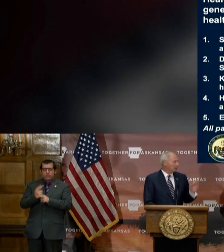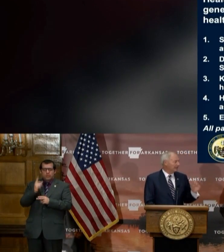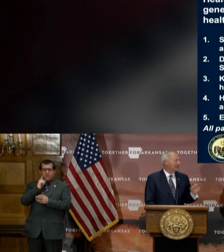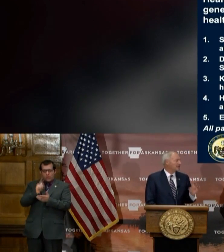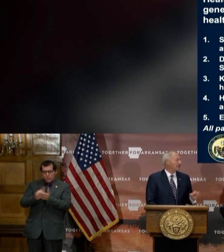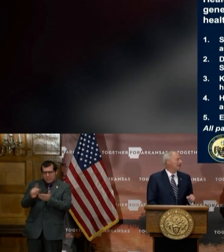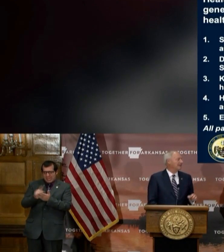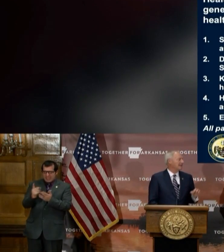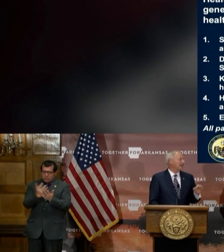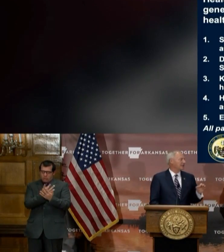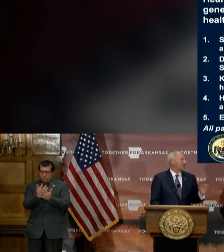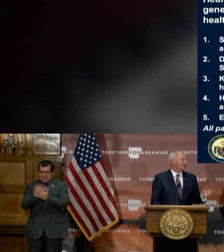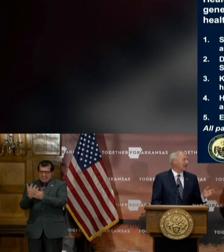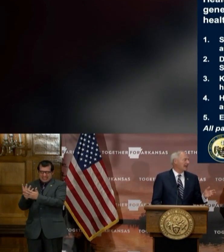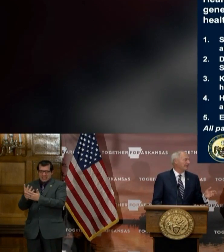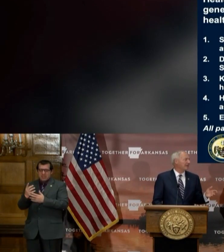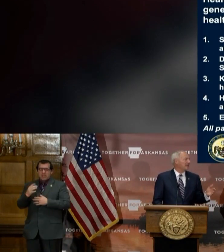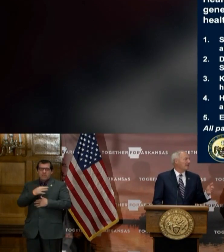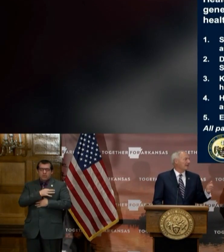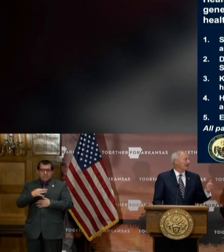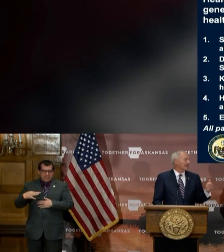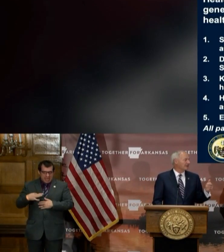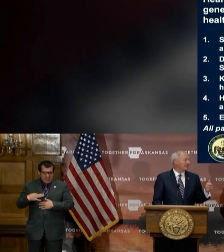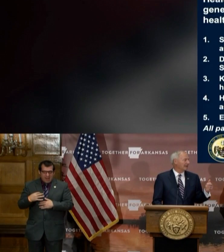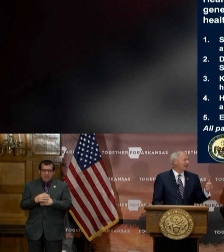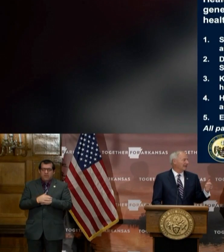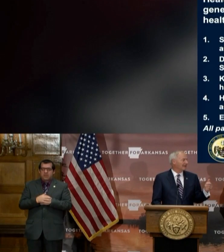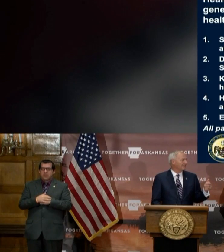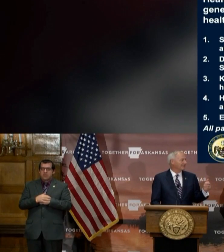screening tests for staff.